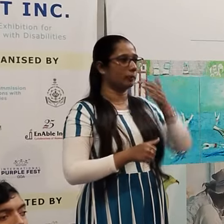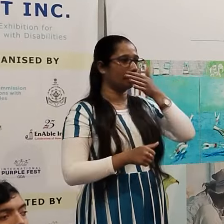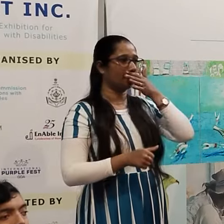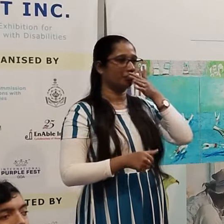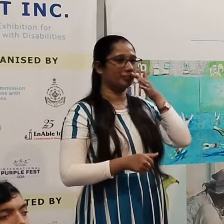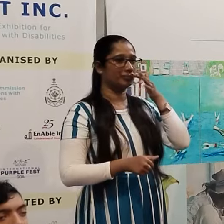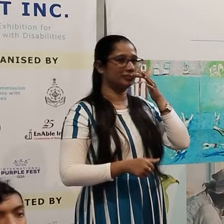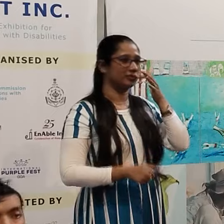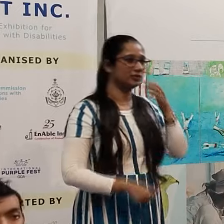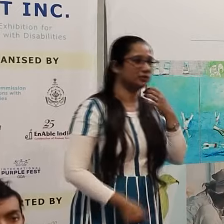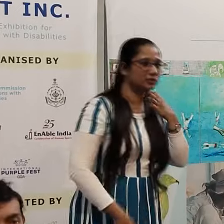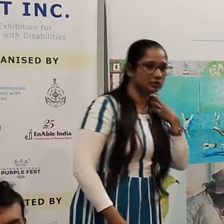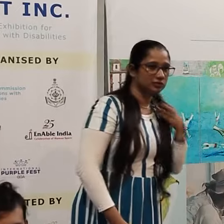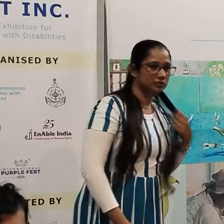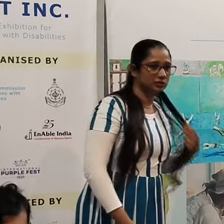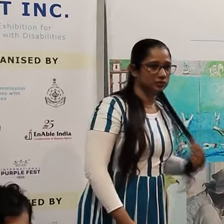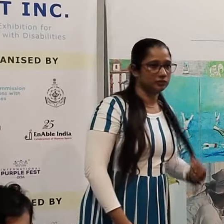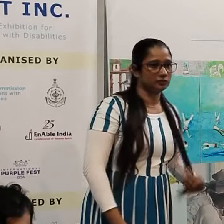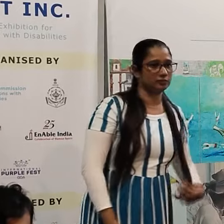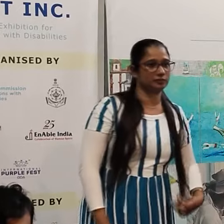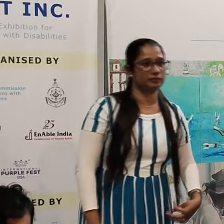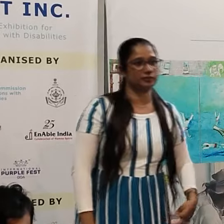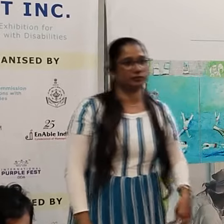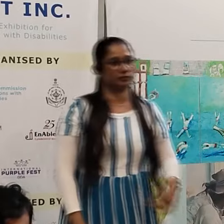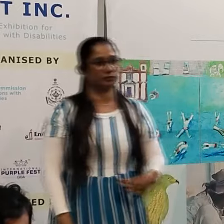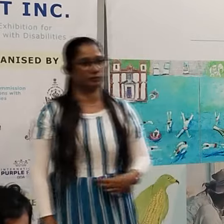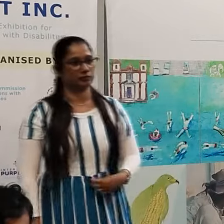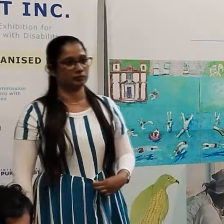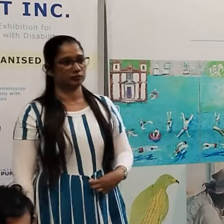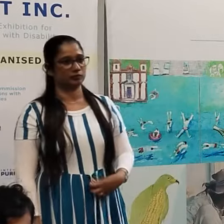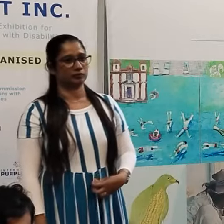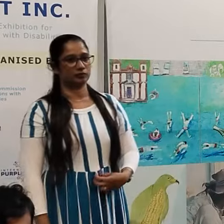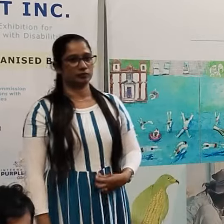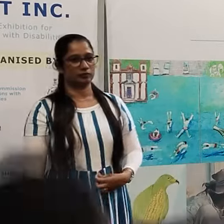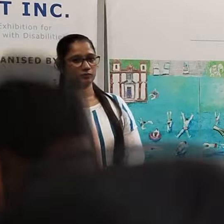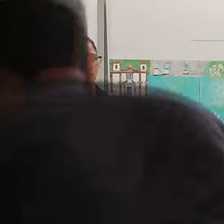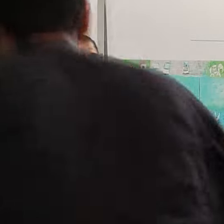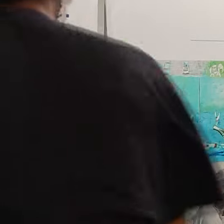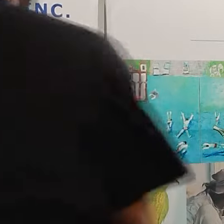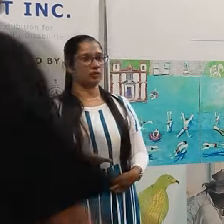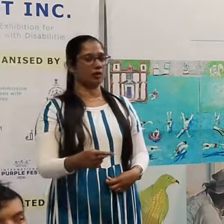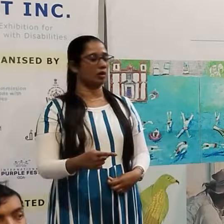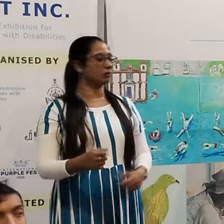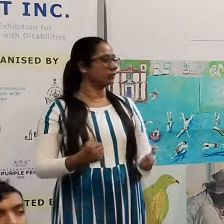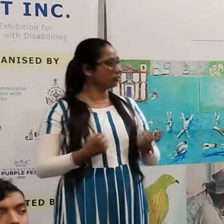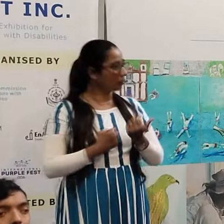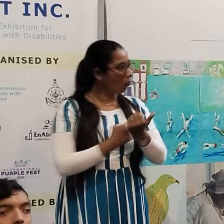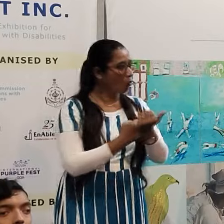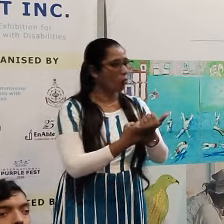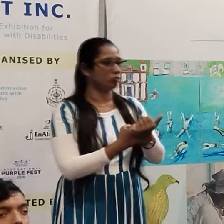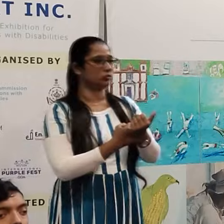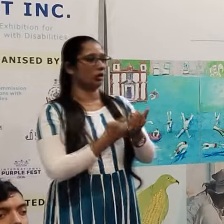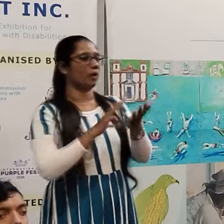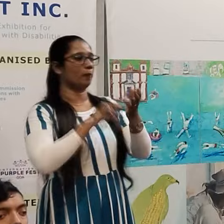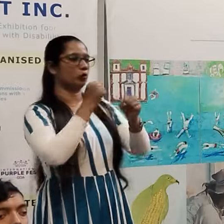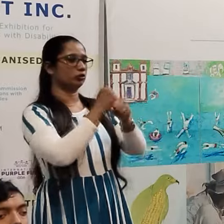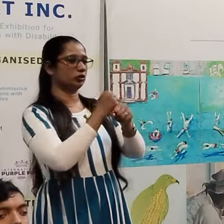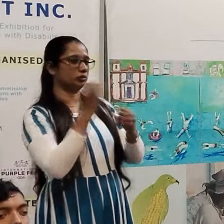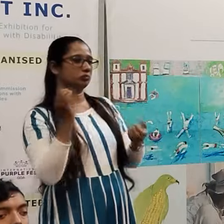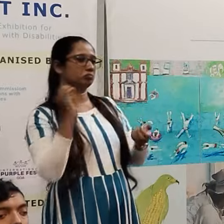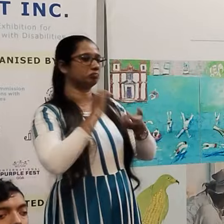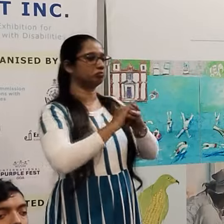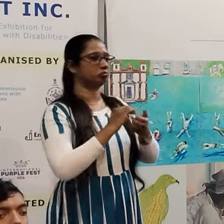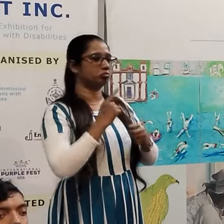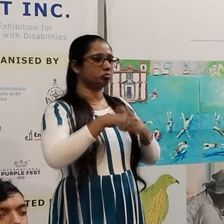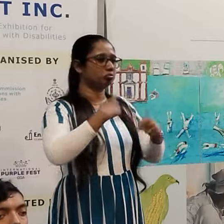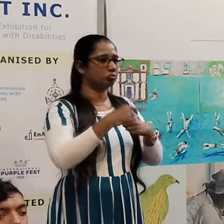Is here? Yes, please. Dr. Vinay Raikar. He has been a supporter of the museum for a very long time.